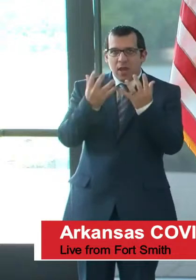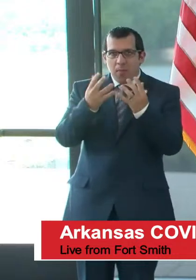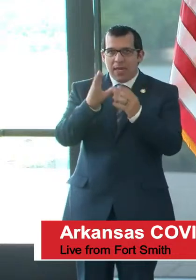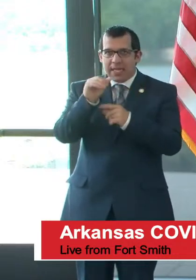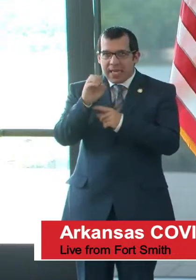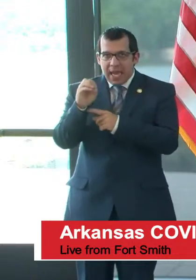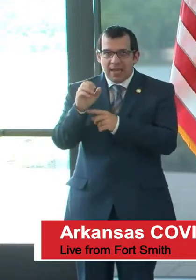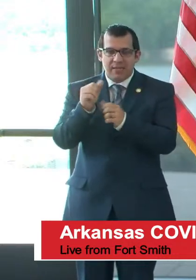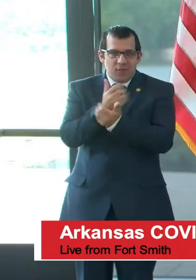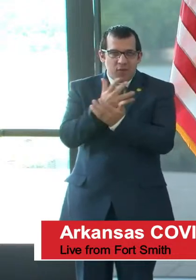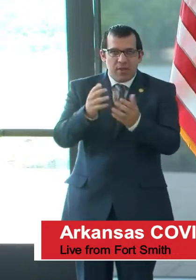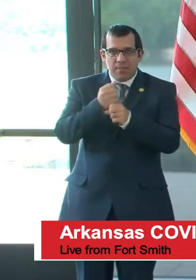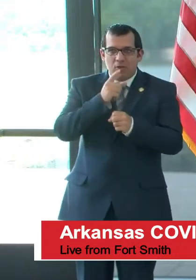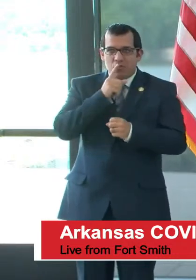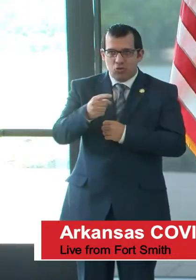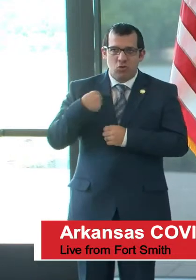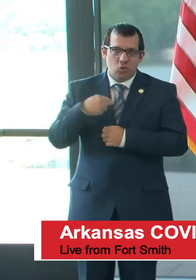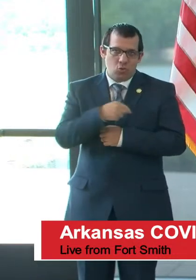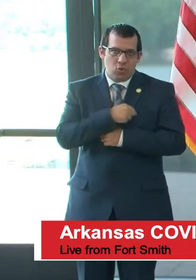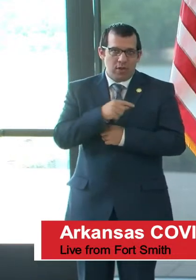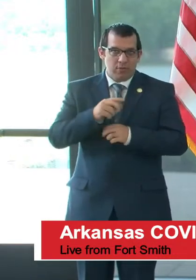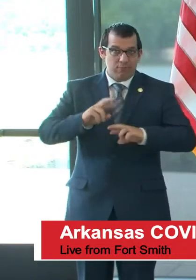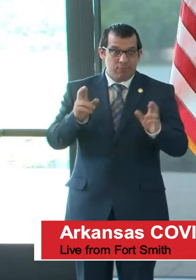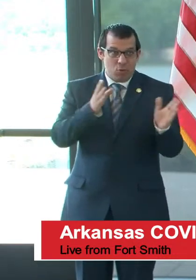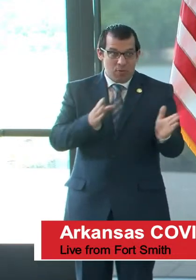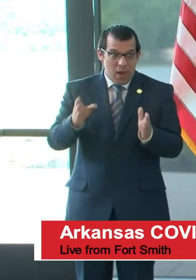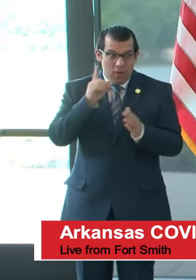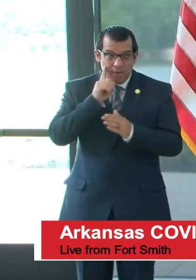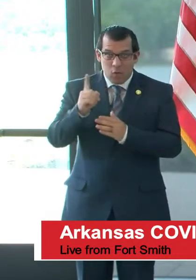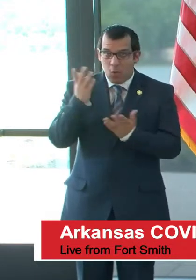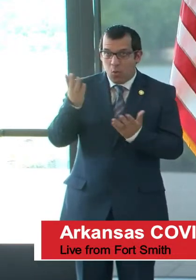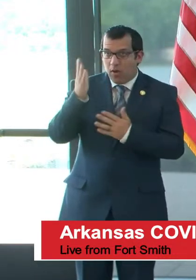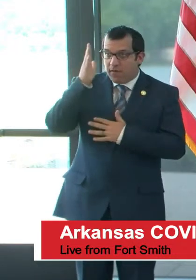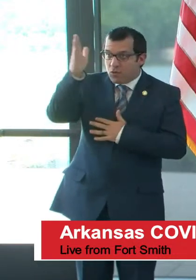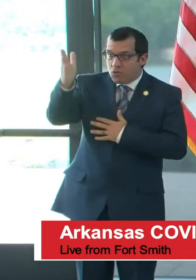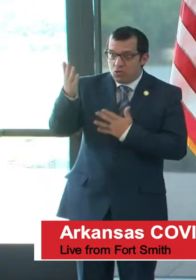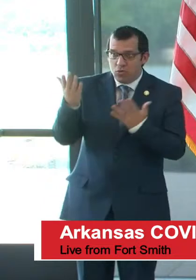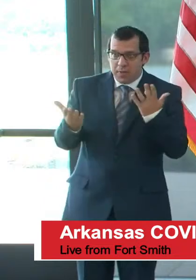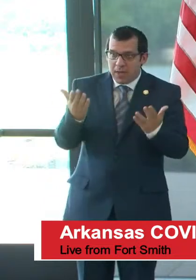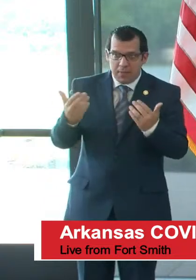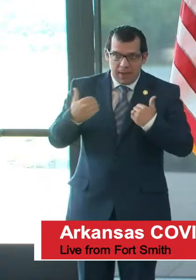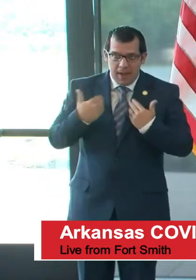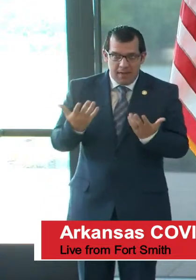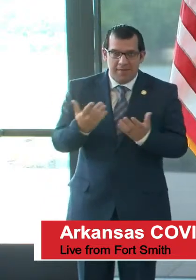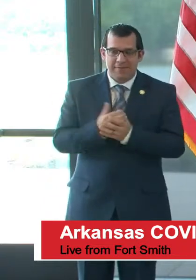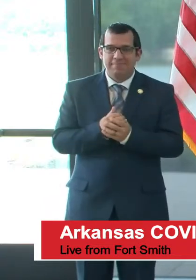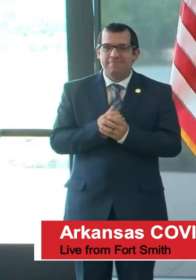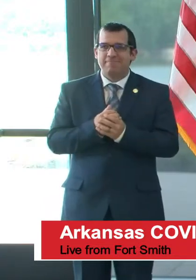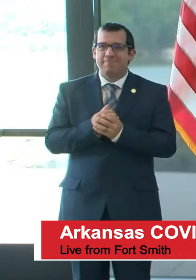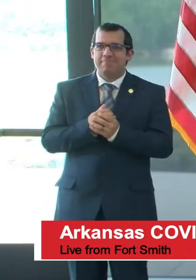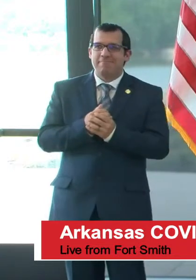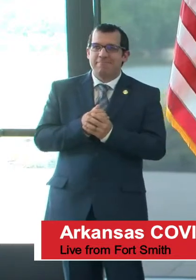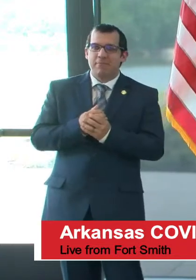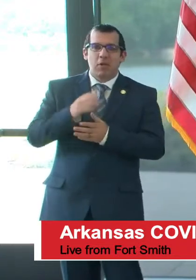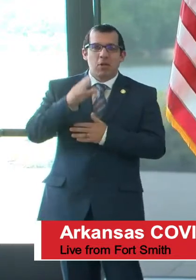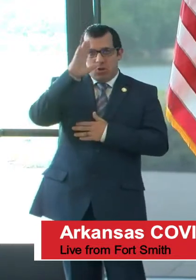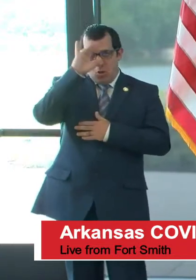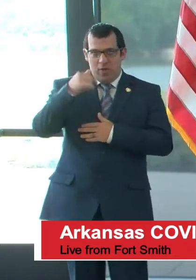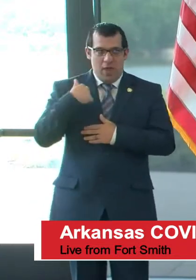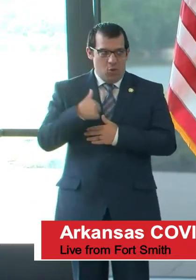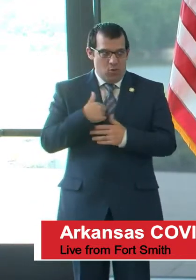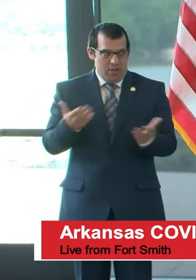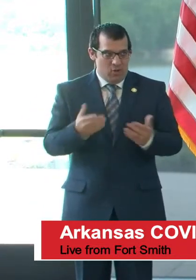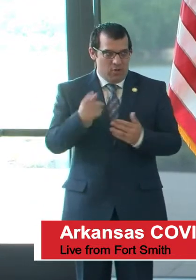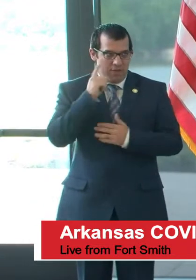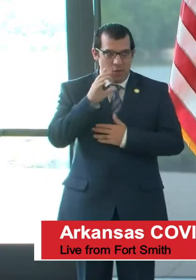make sure that we are prepared for whatever the future might bring. As you know, we're not only here